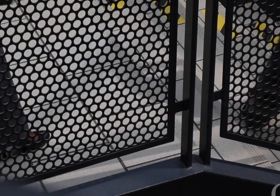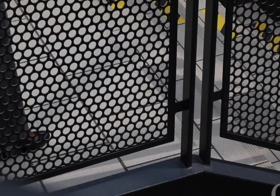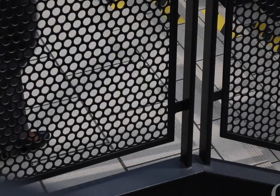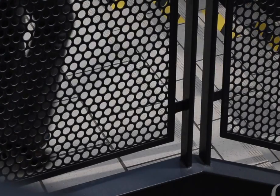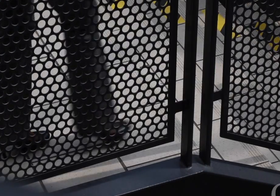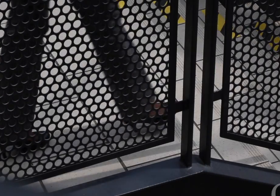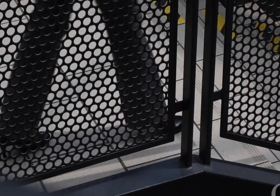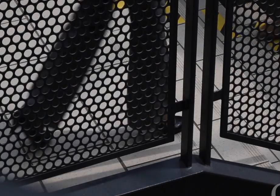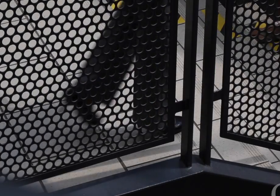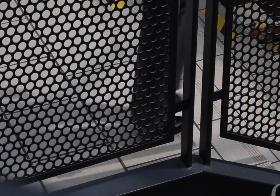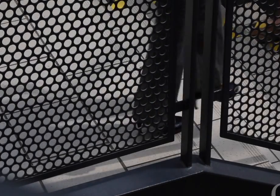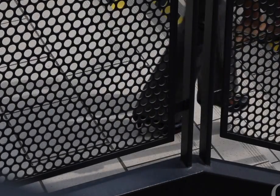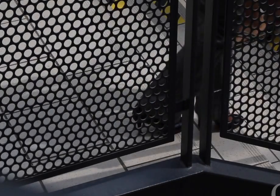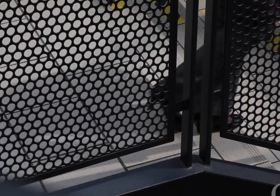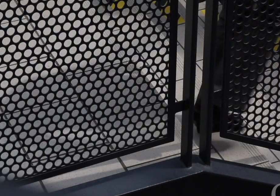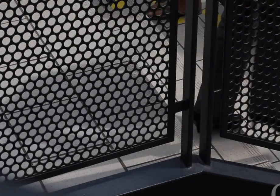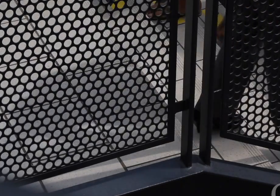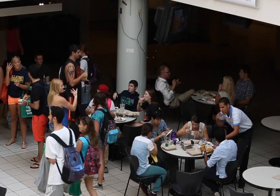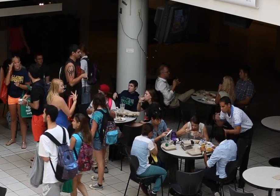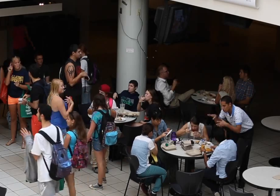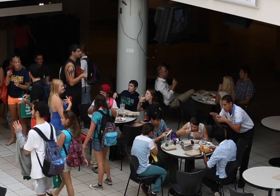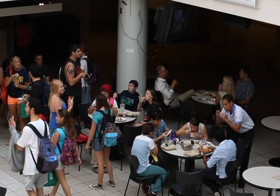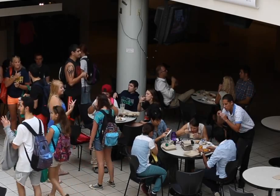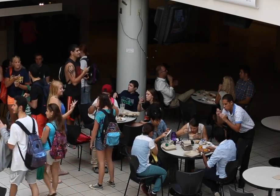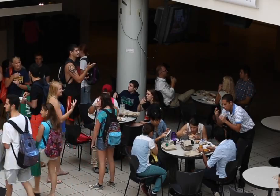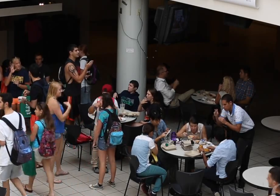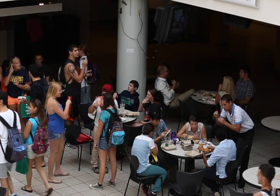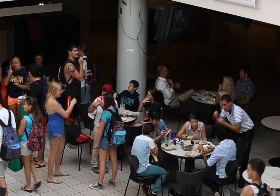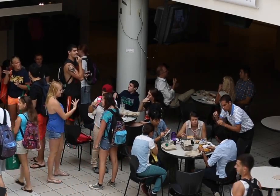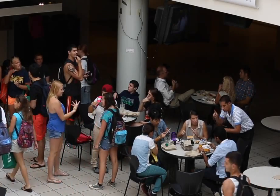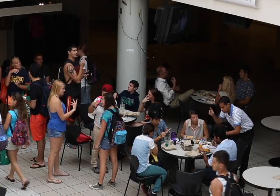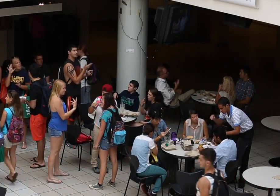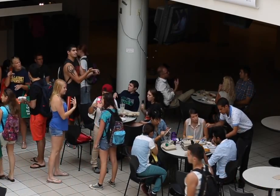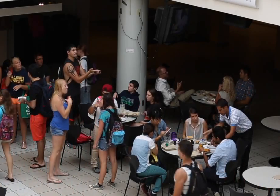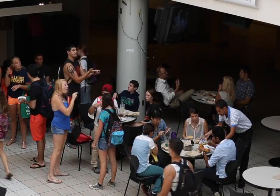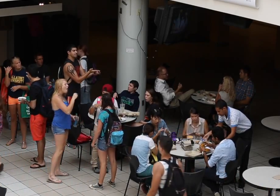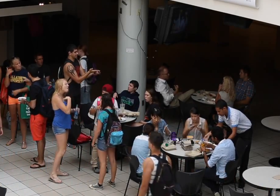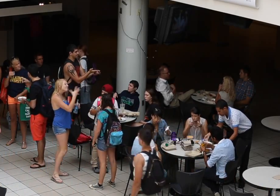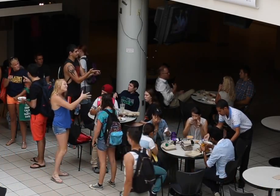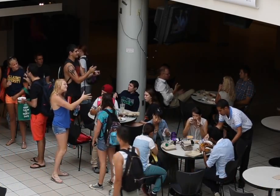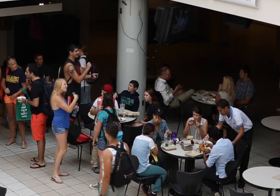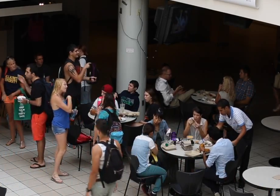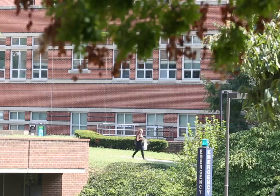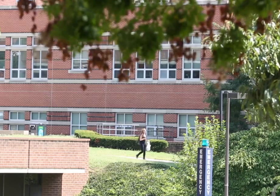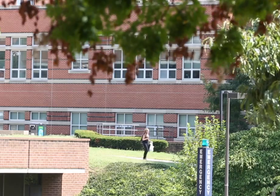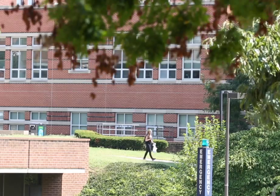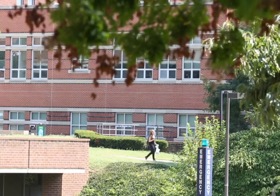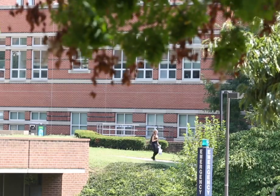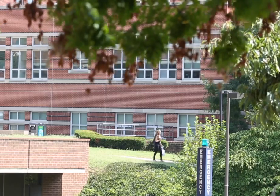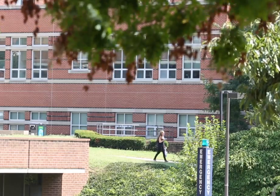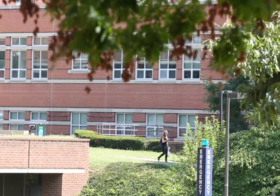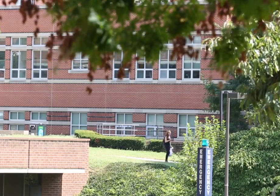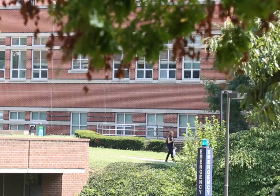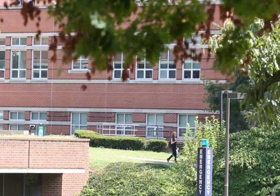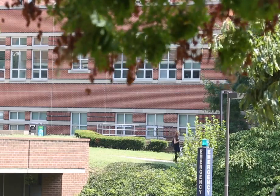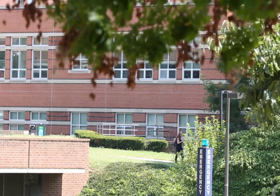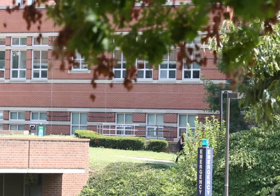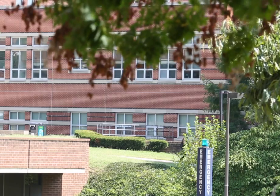numbers, campus officials say, are hard to interpret. Lower numbers don't necessarily mean fewer assaults are happening. It might just mean that victims aren't coming